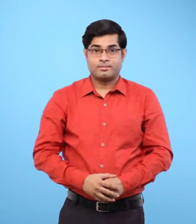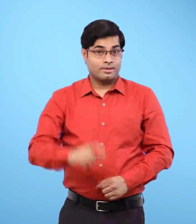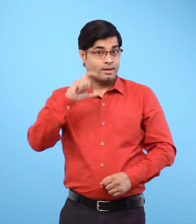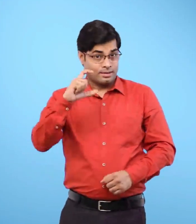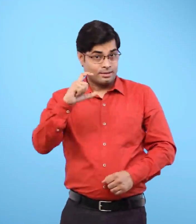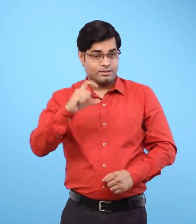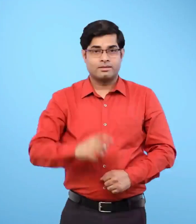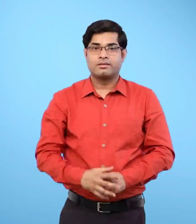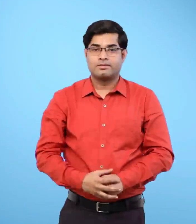C.